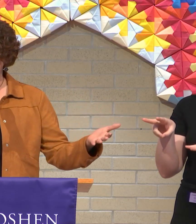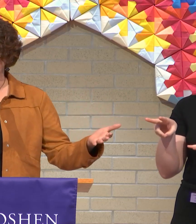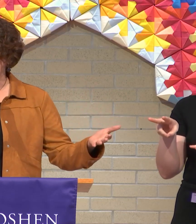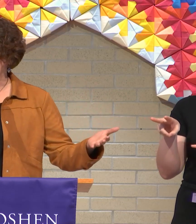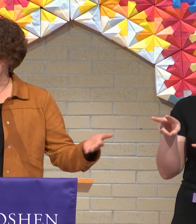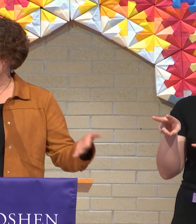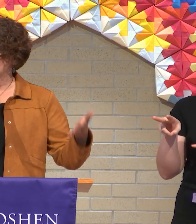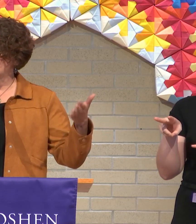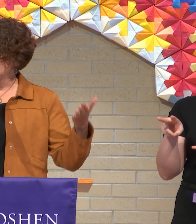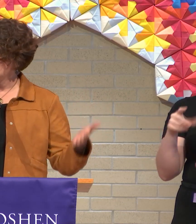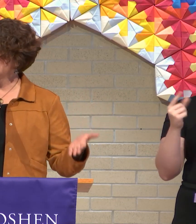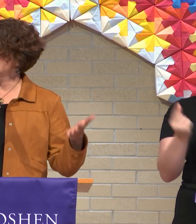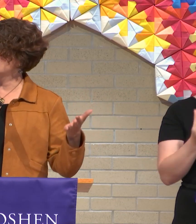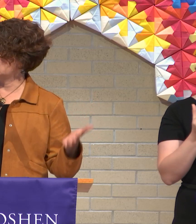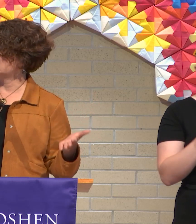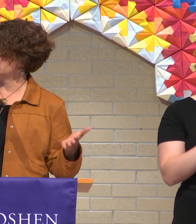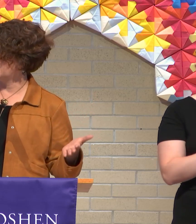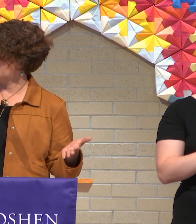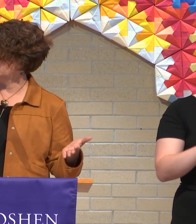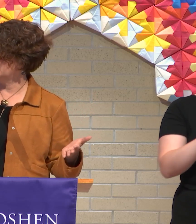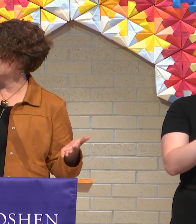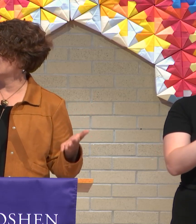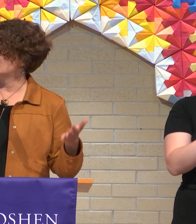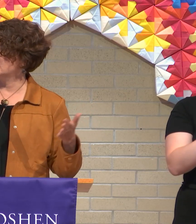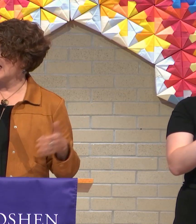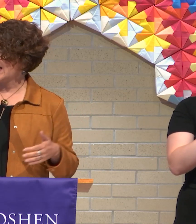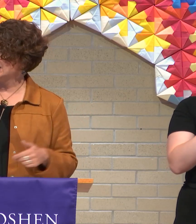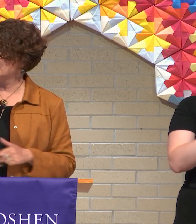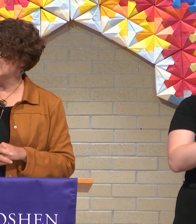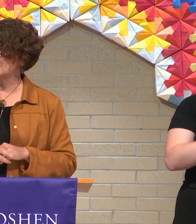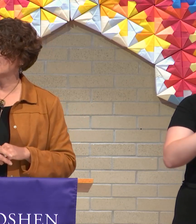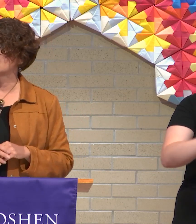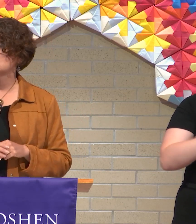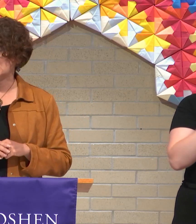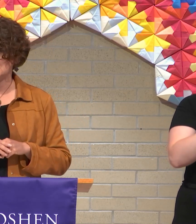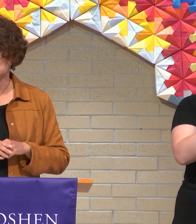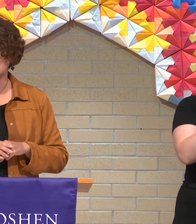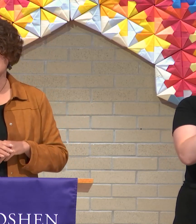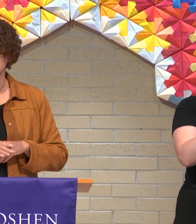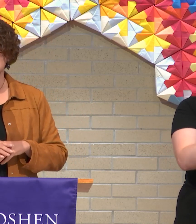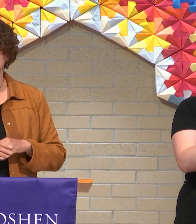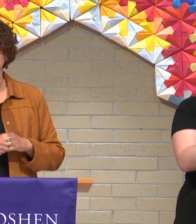the gathered body that is Goshen College for the academic year